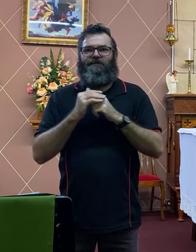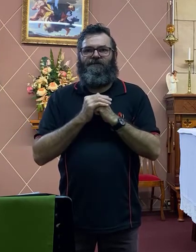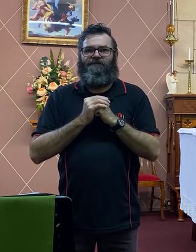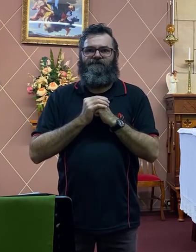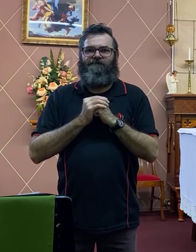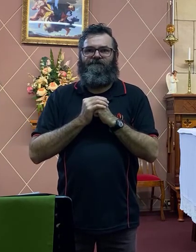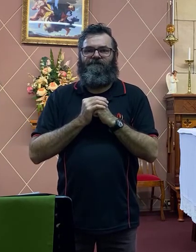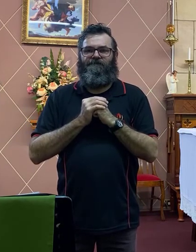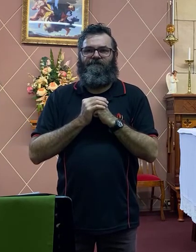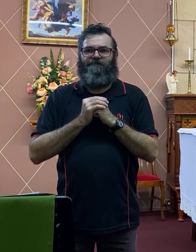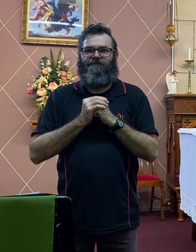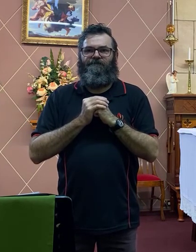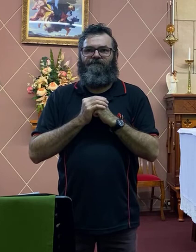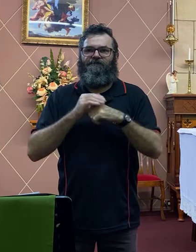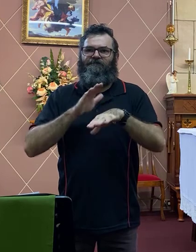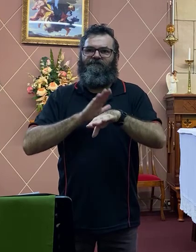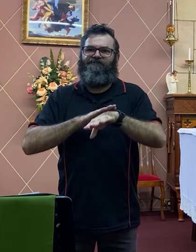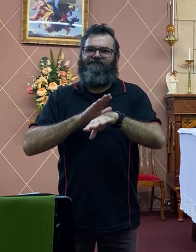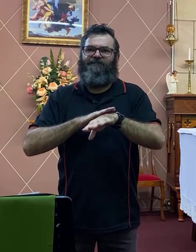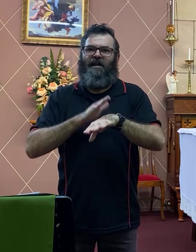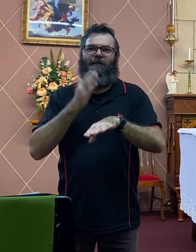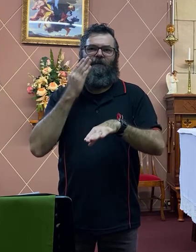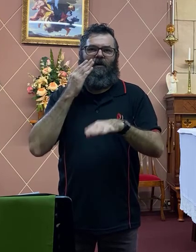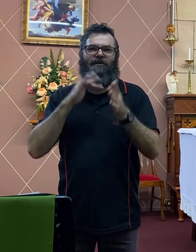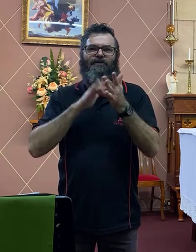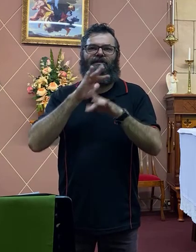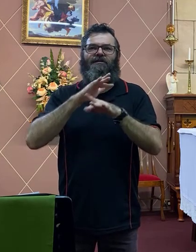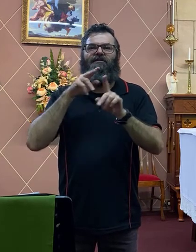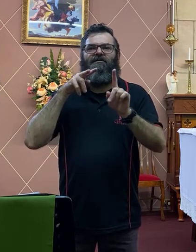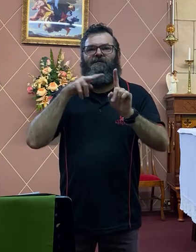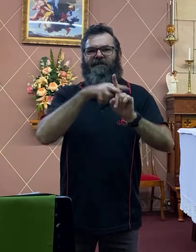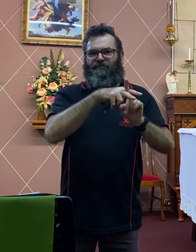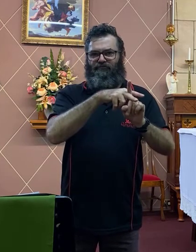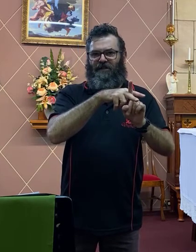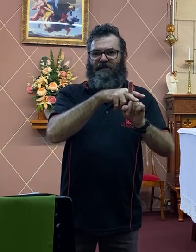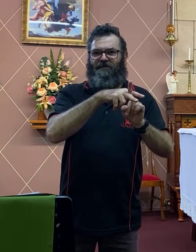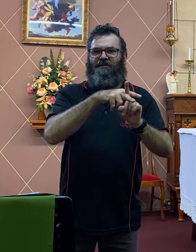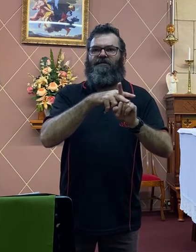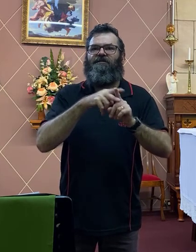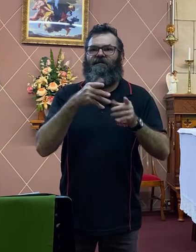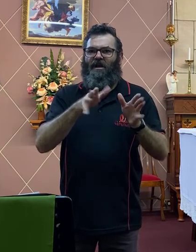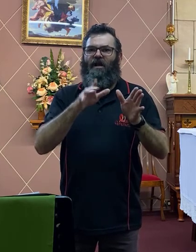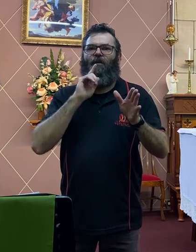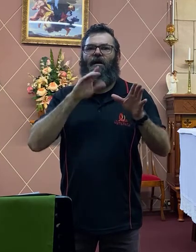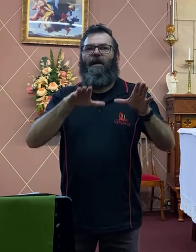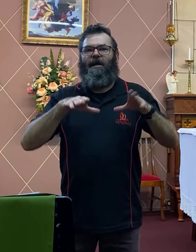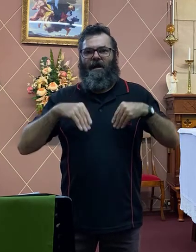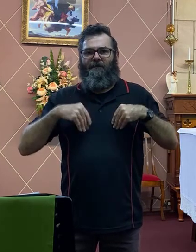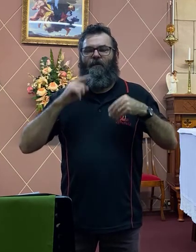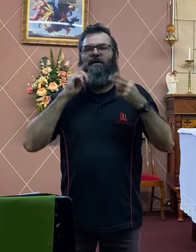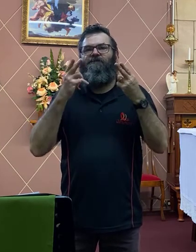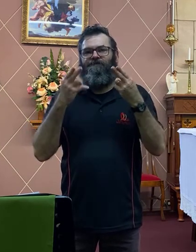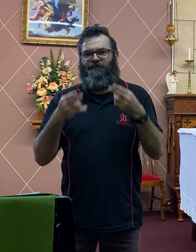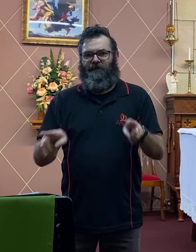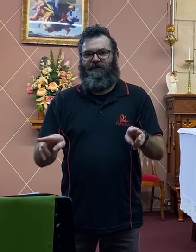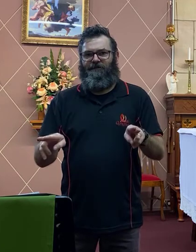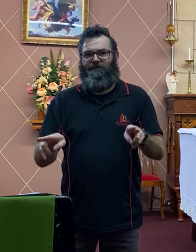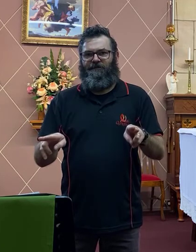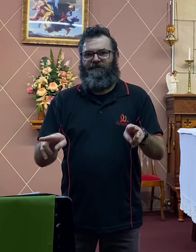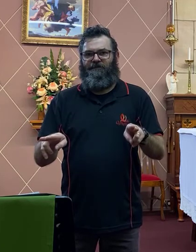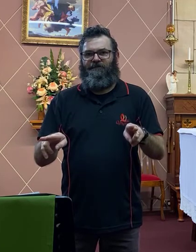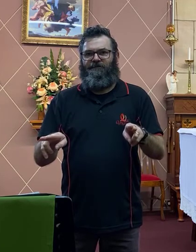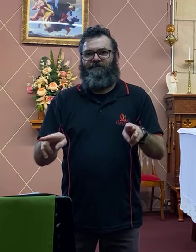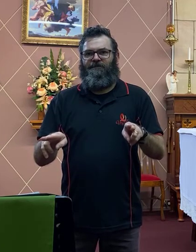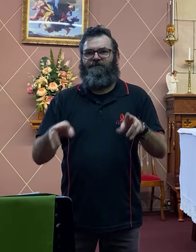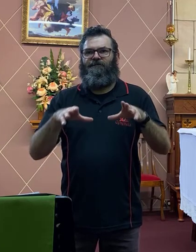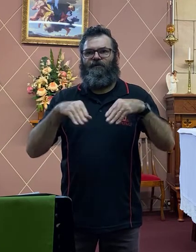At the time he was betrayed and entered willingly into his passion, he took bread and, giving